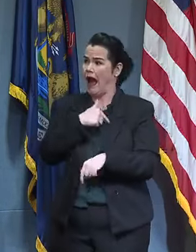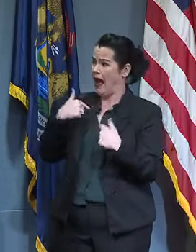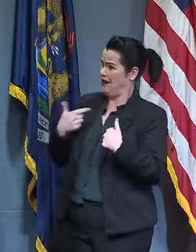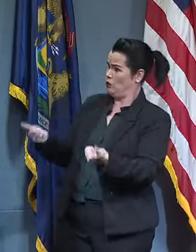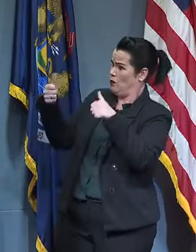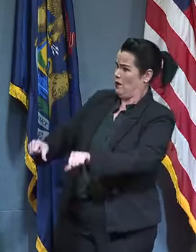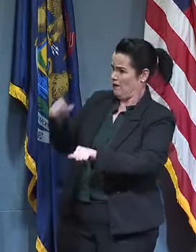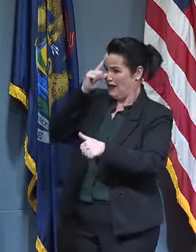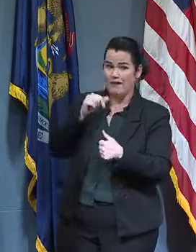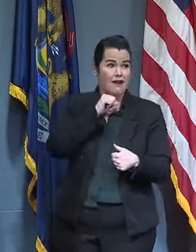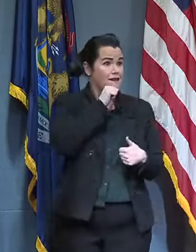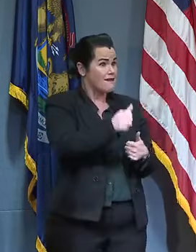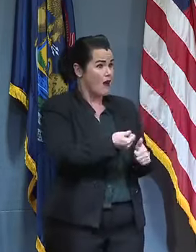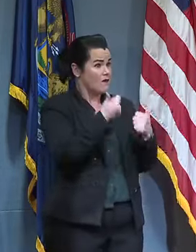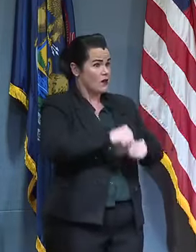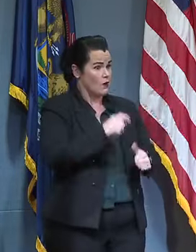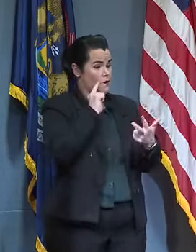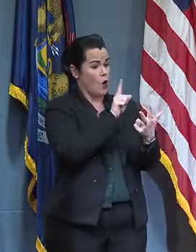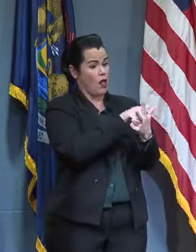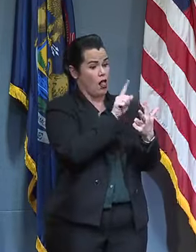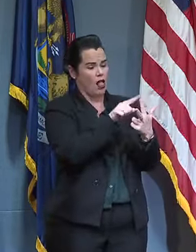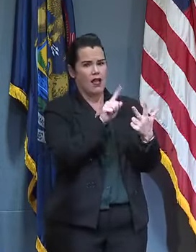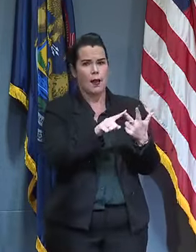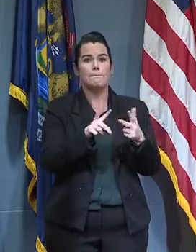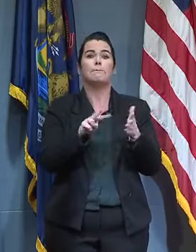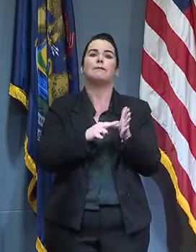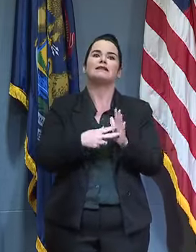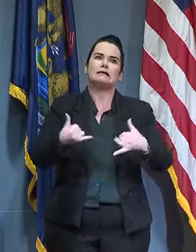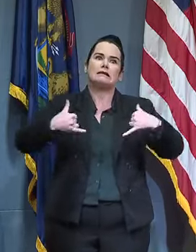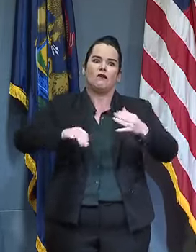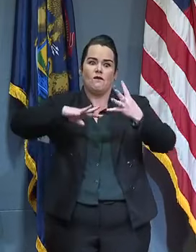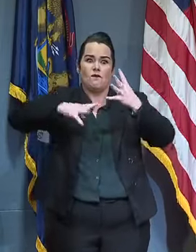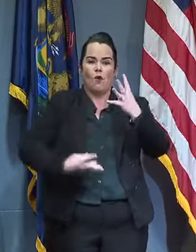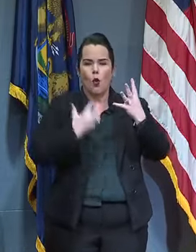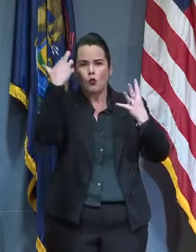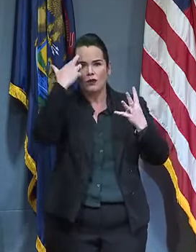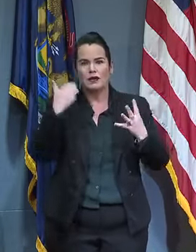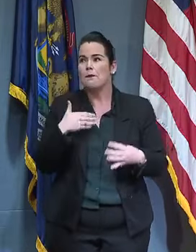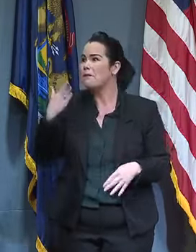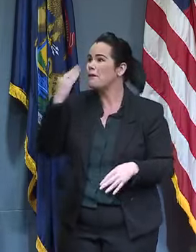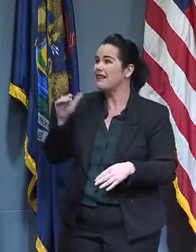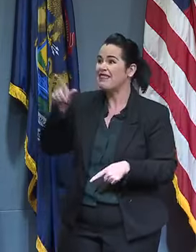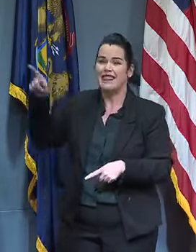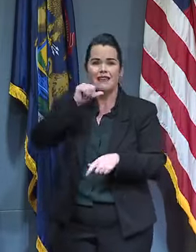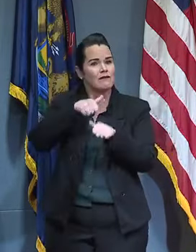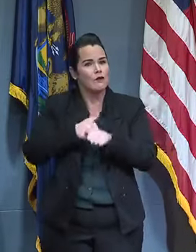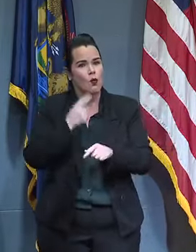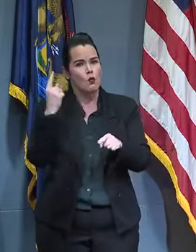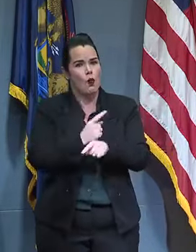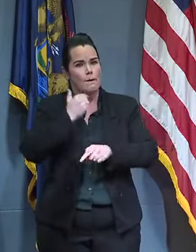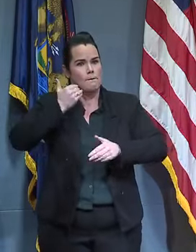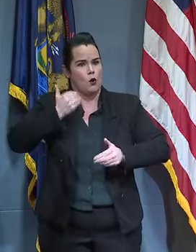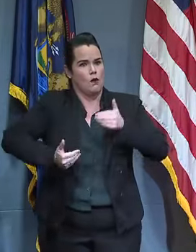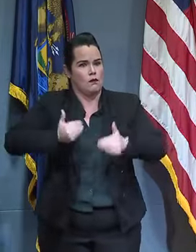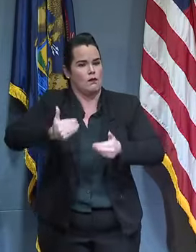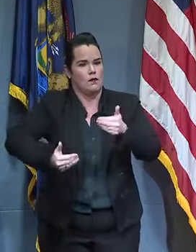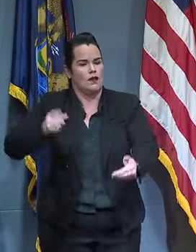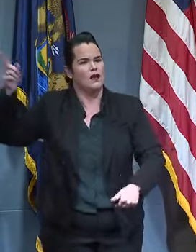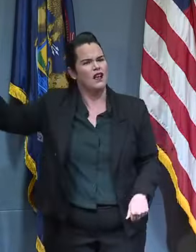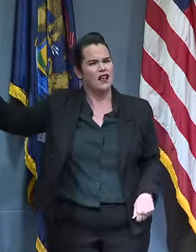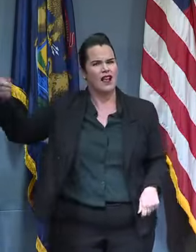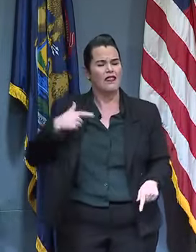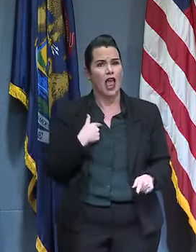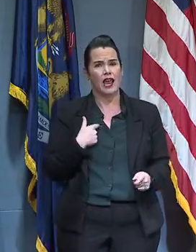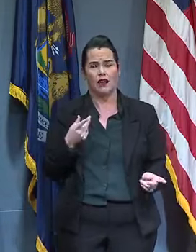veto it for those first three reasons, it still would have to be vetoed because it was procedurally flawed. They didn't even have their act